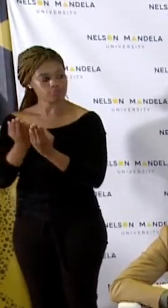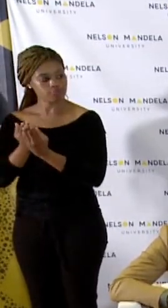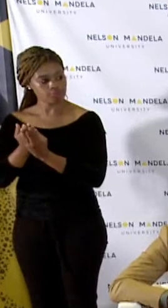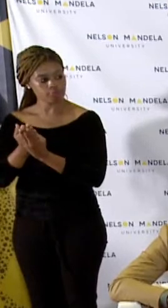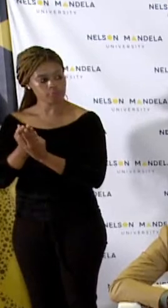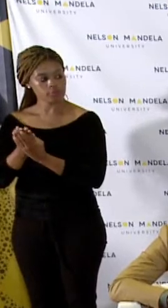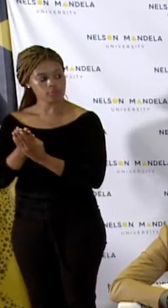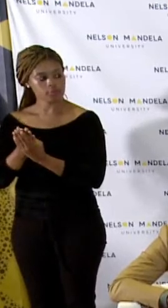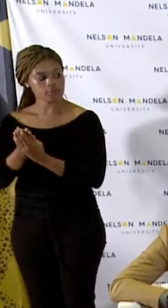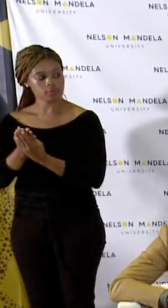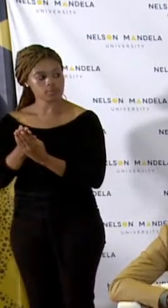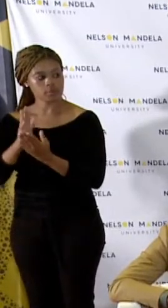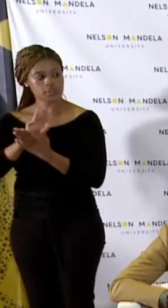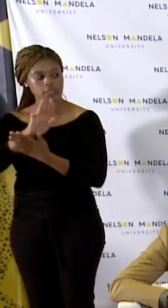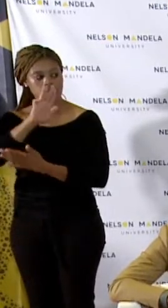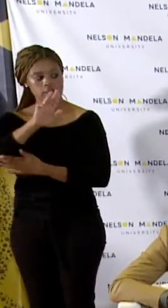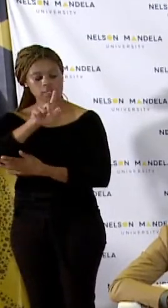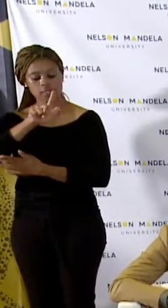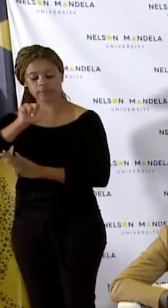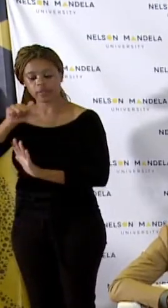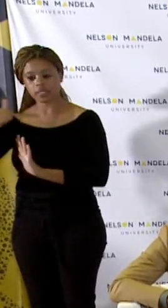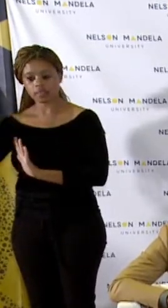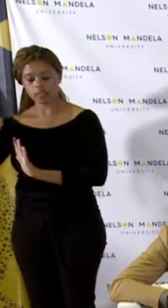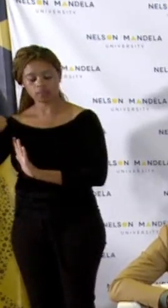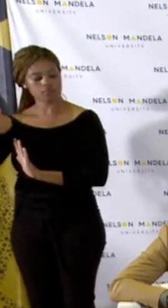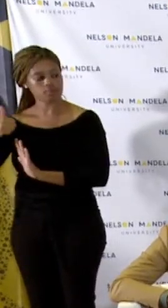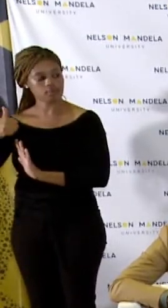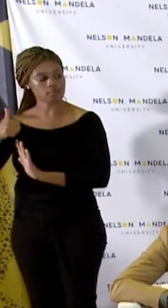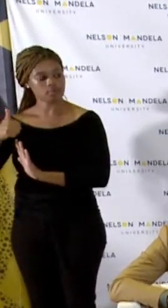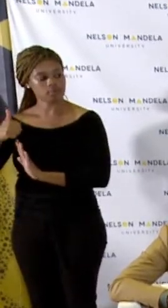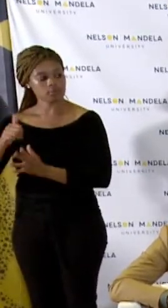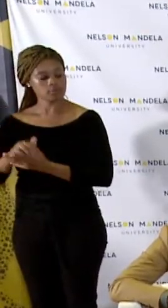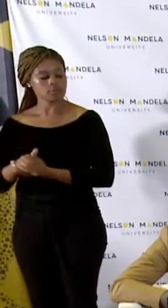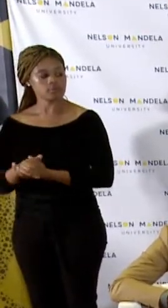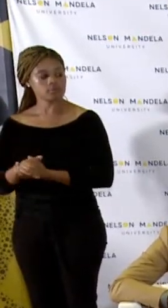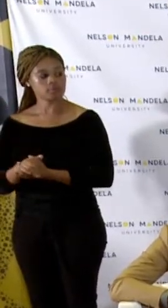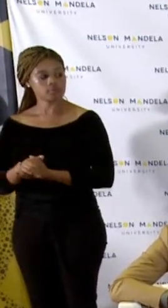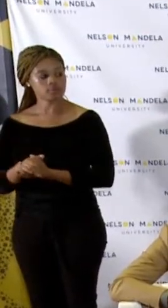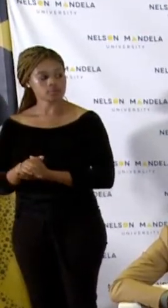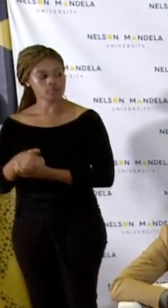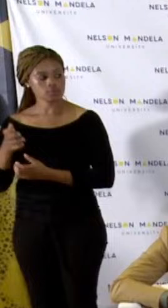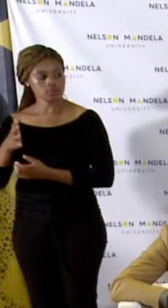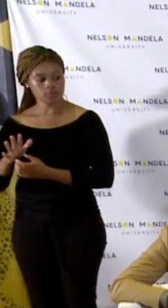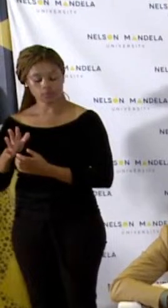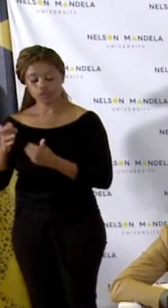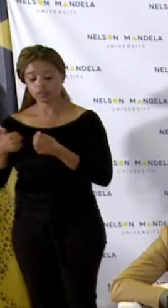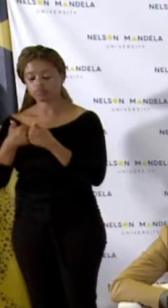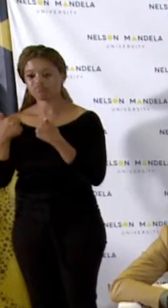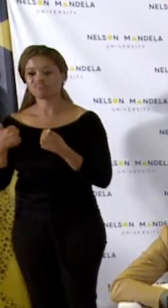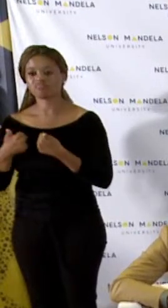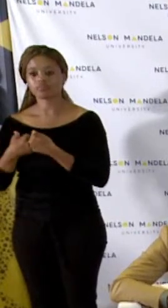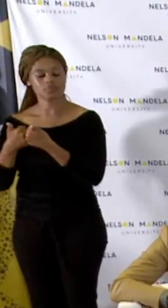the 1976 uprising. Yeah. I would like to challenge